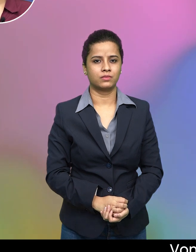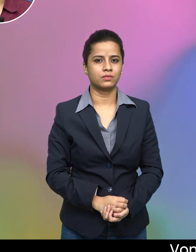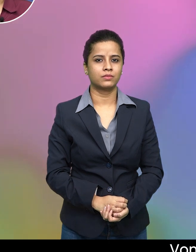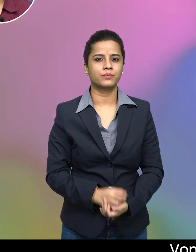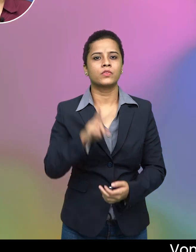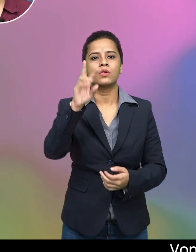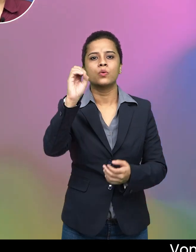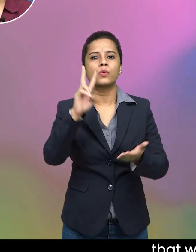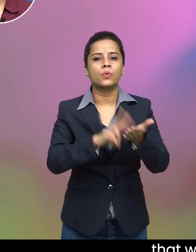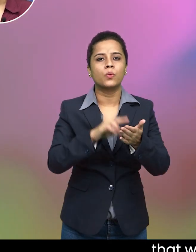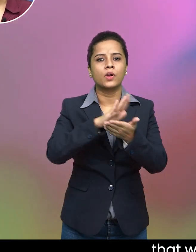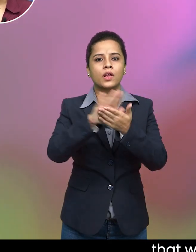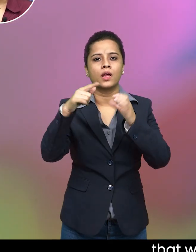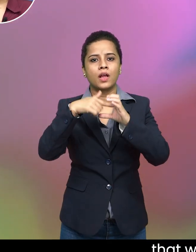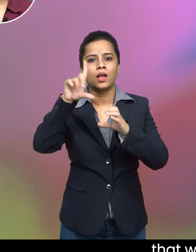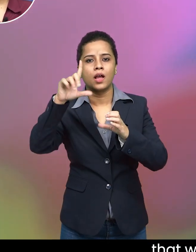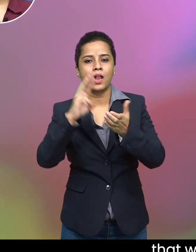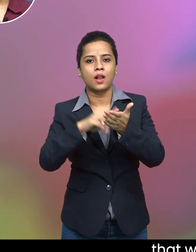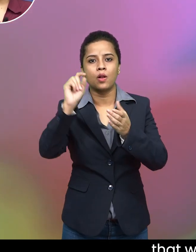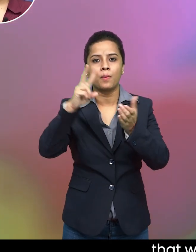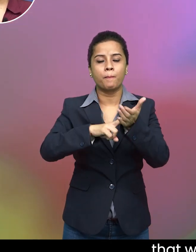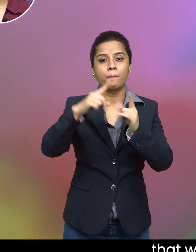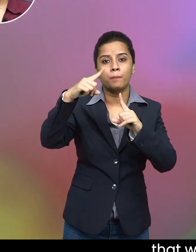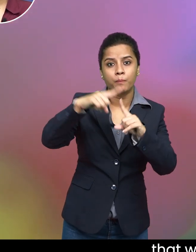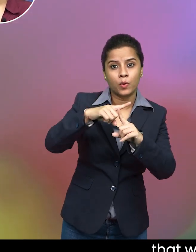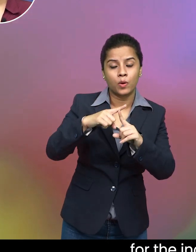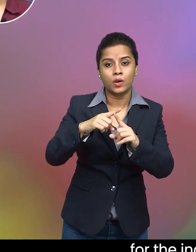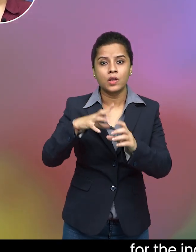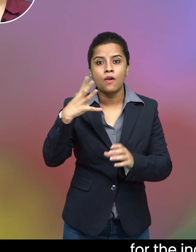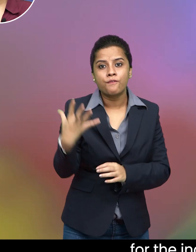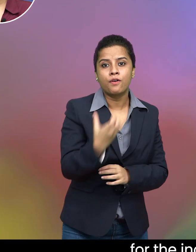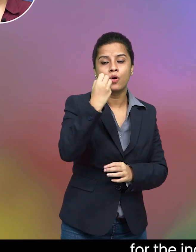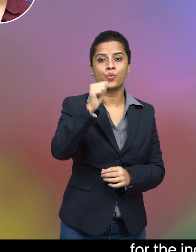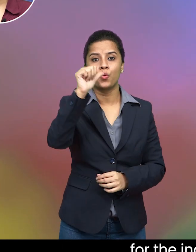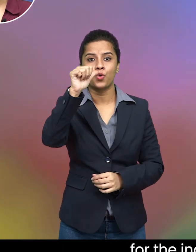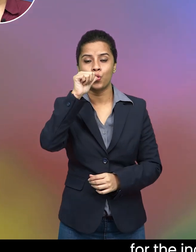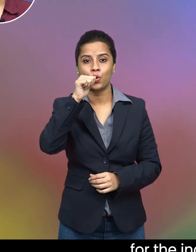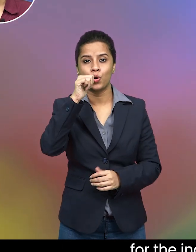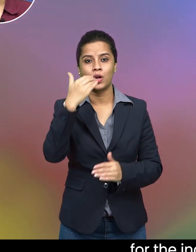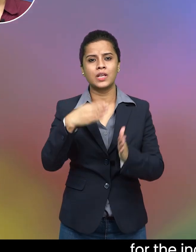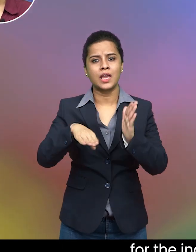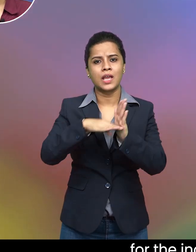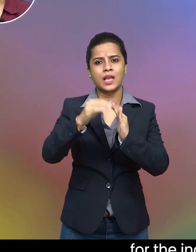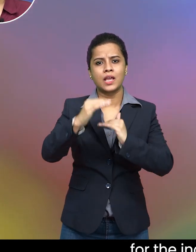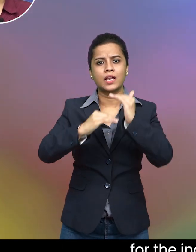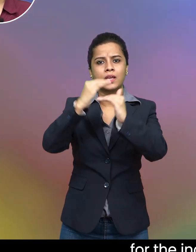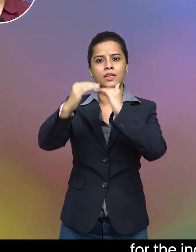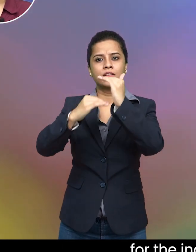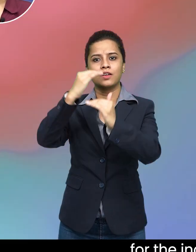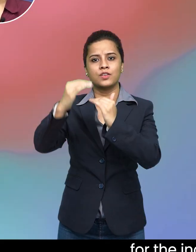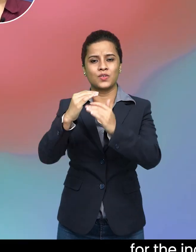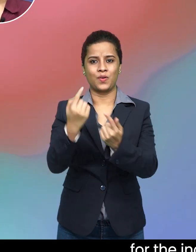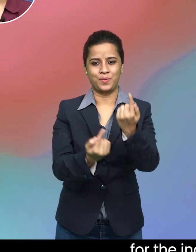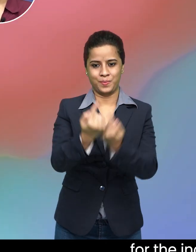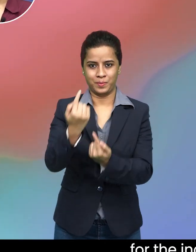Von Helmont found that water was essential for the increase of plant mass.